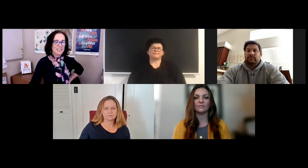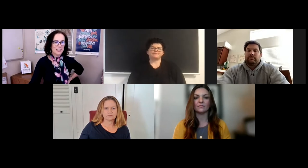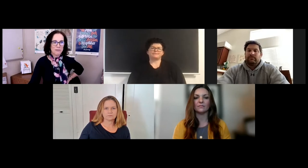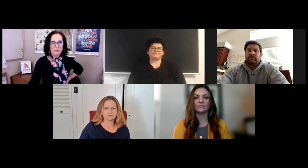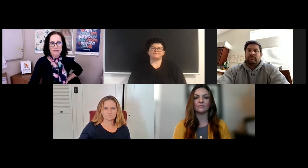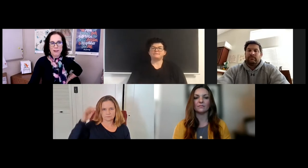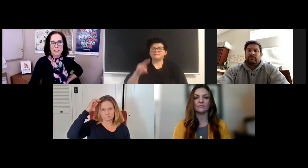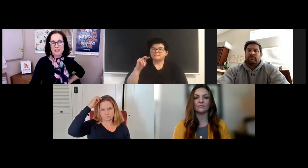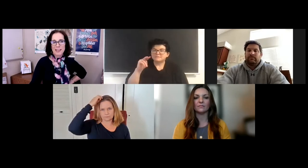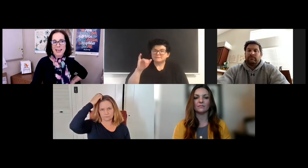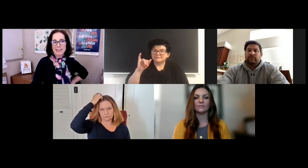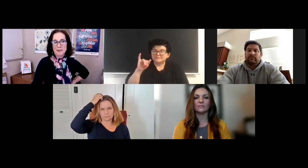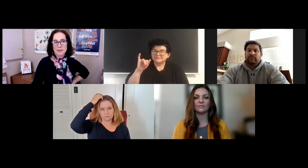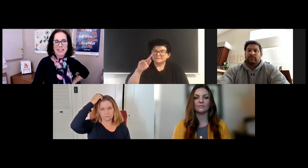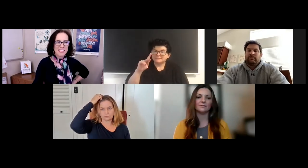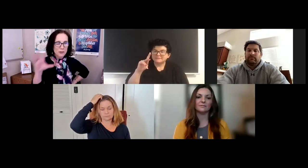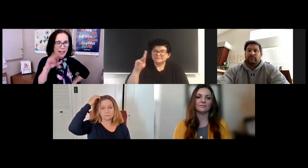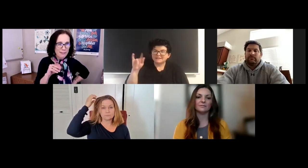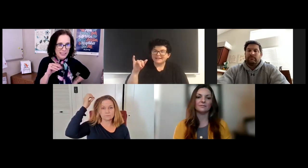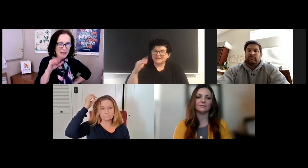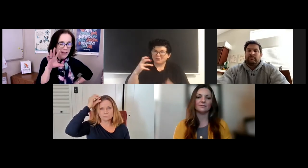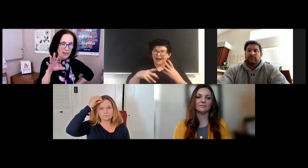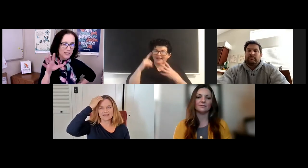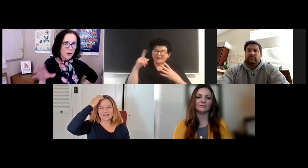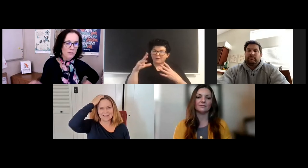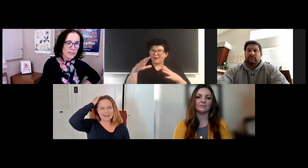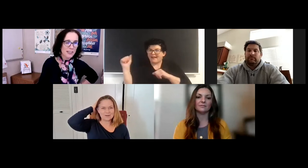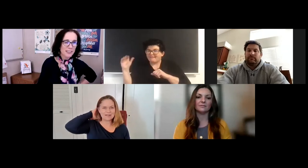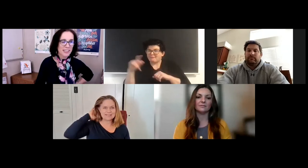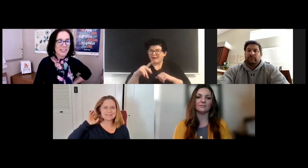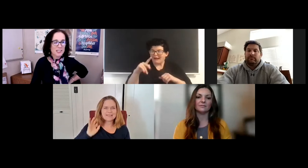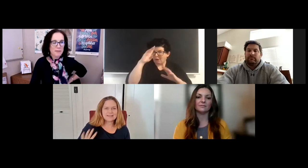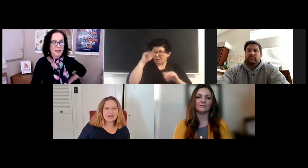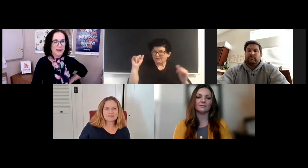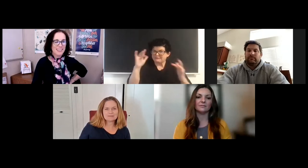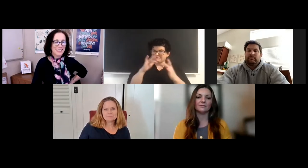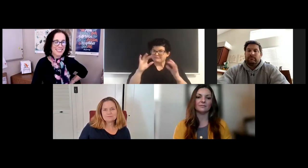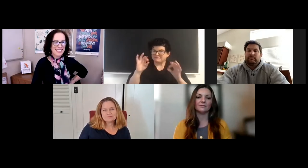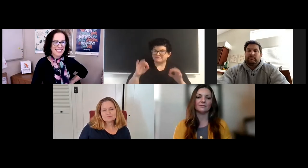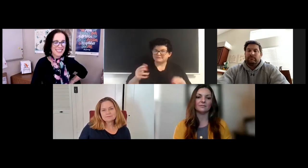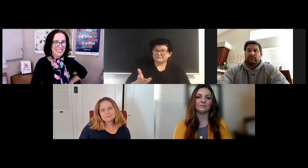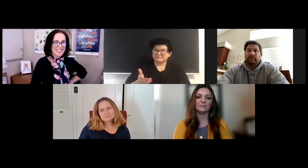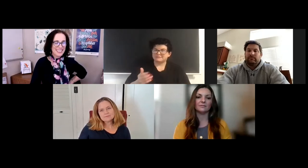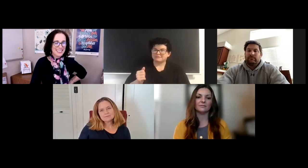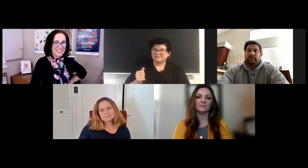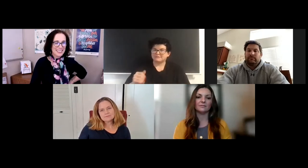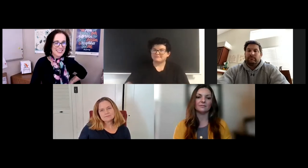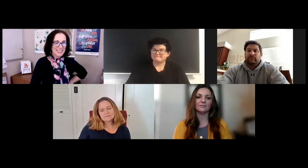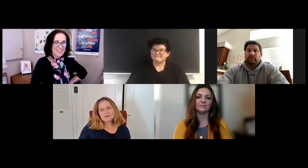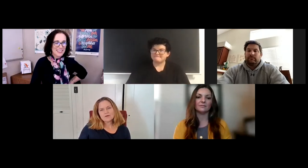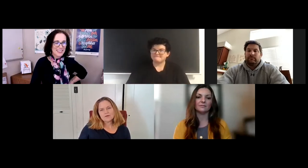Nikki, did you want to add something? I think you left and came back on, so hopefully your connection's a bit better.